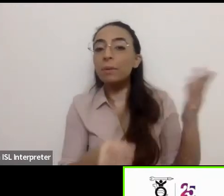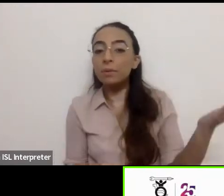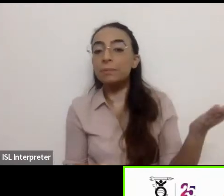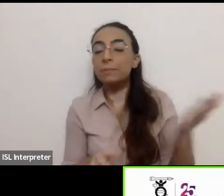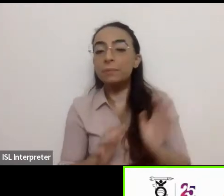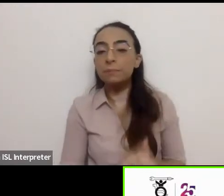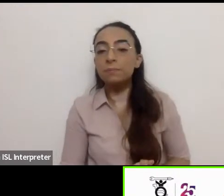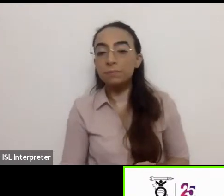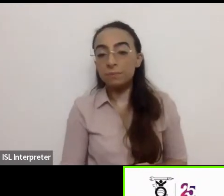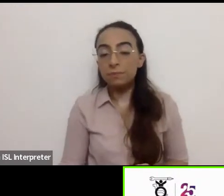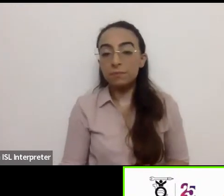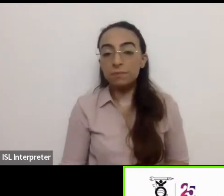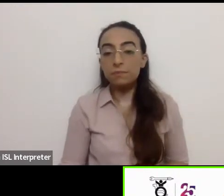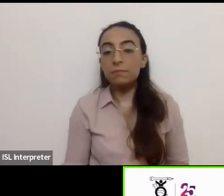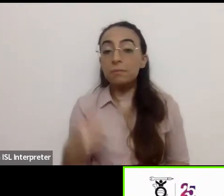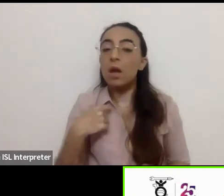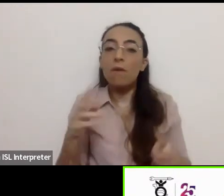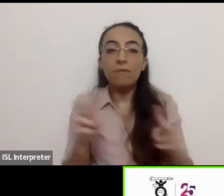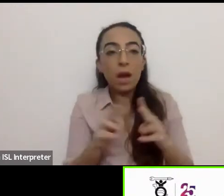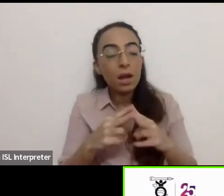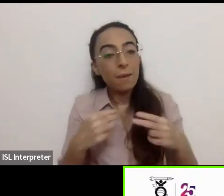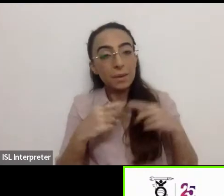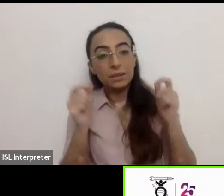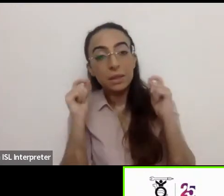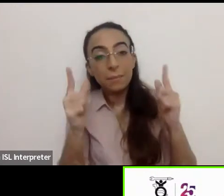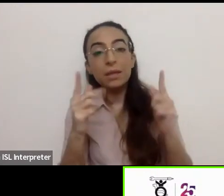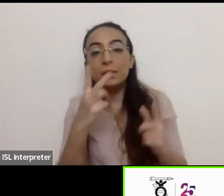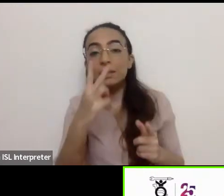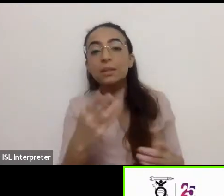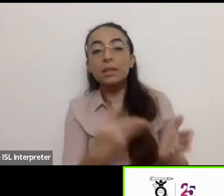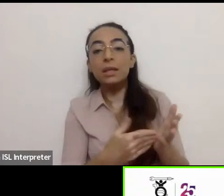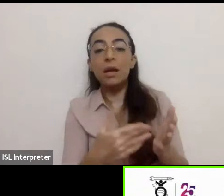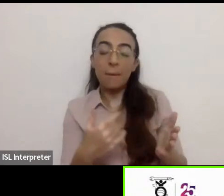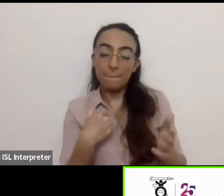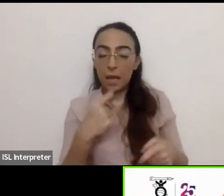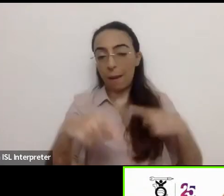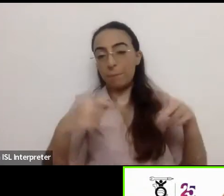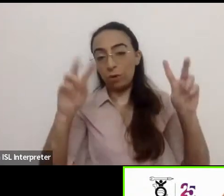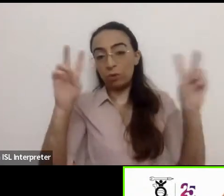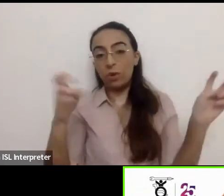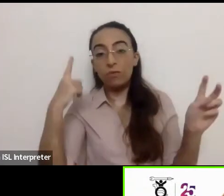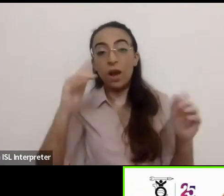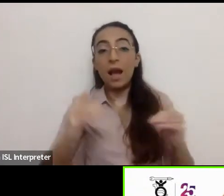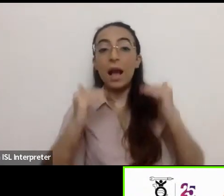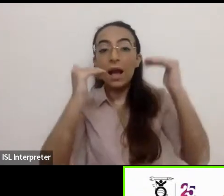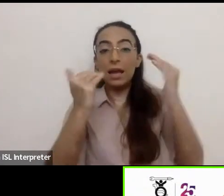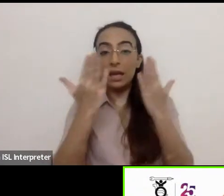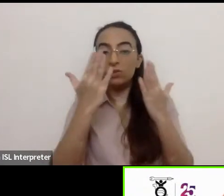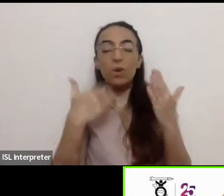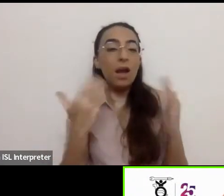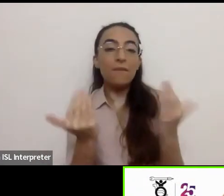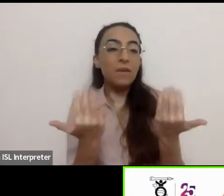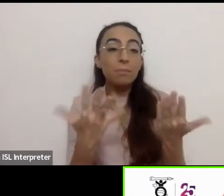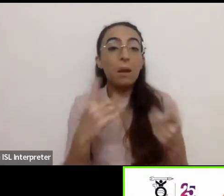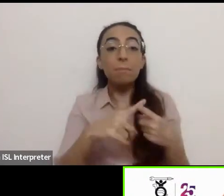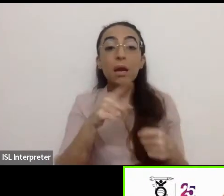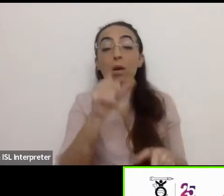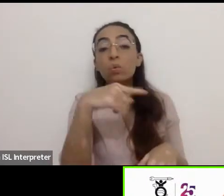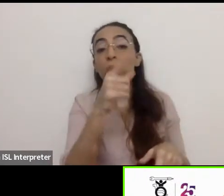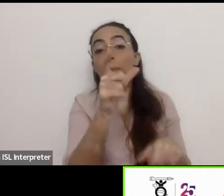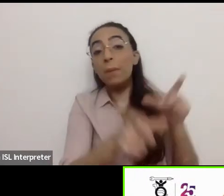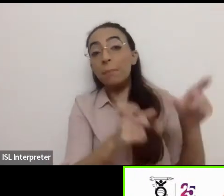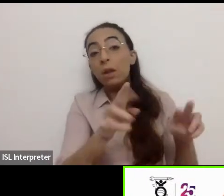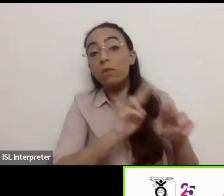people, we were very, very surprised that while we do talk about how higher education is not available, they were all people